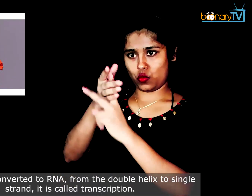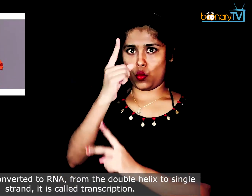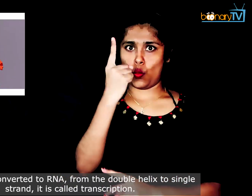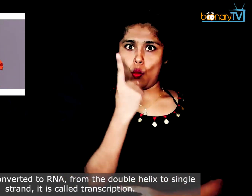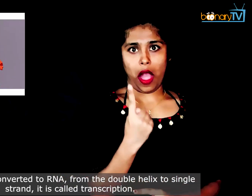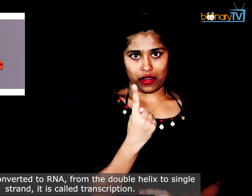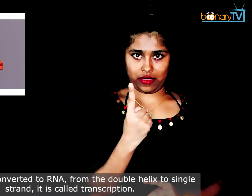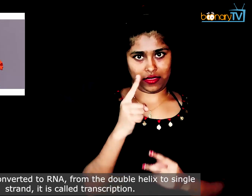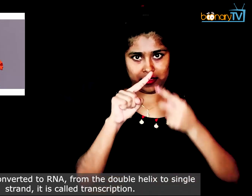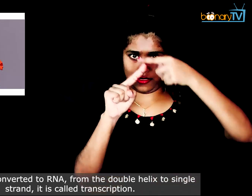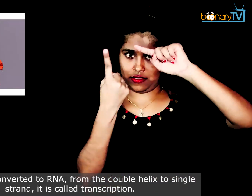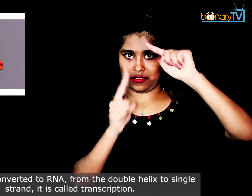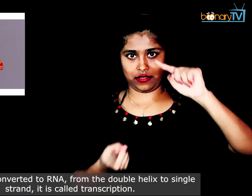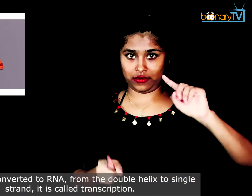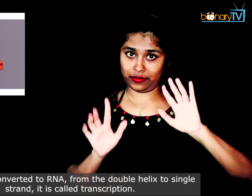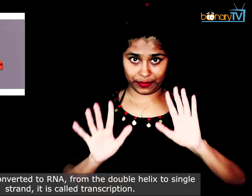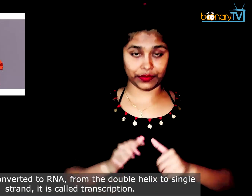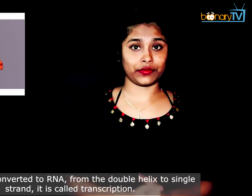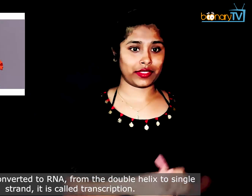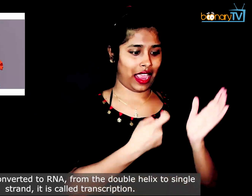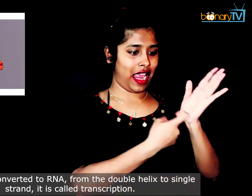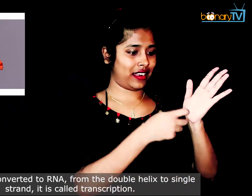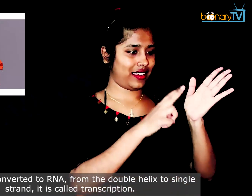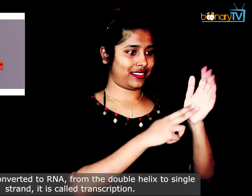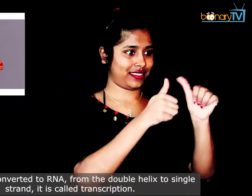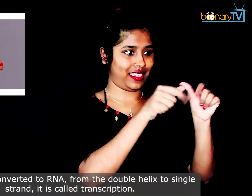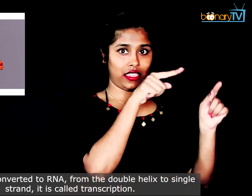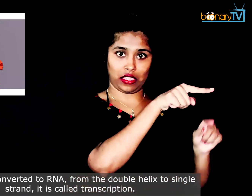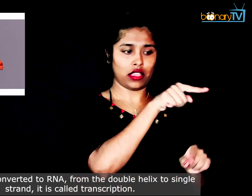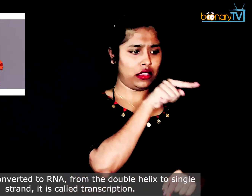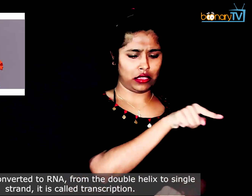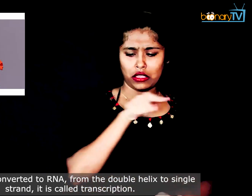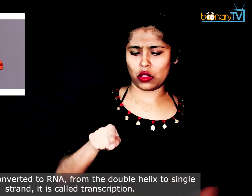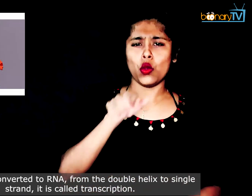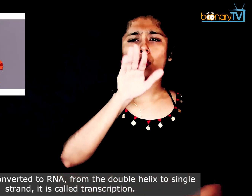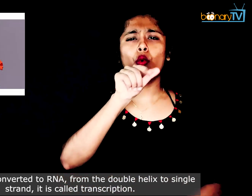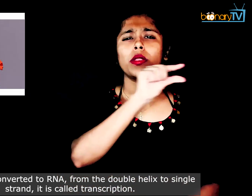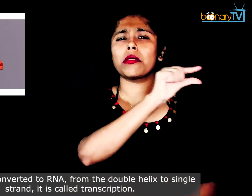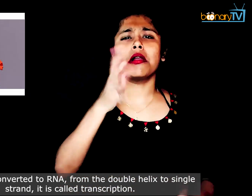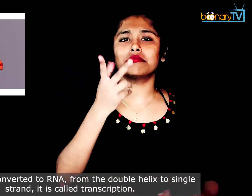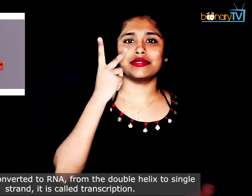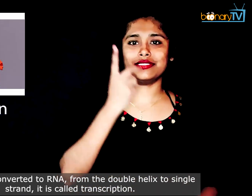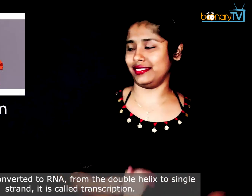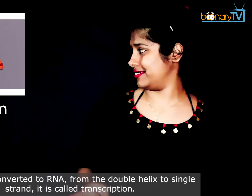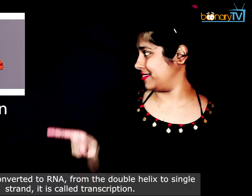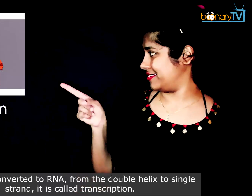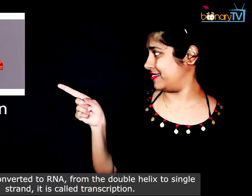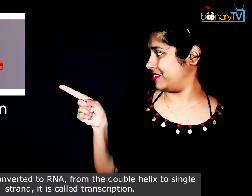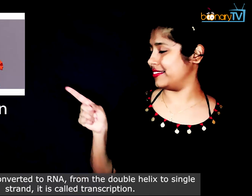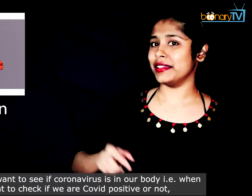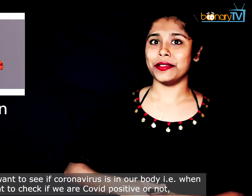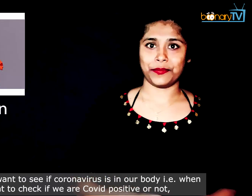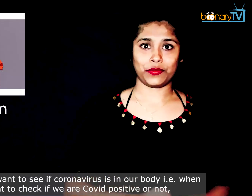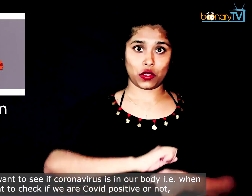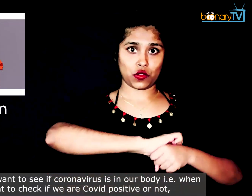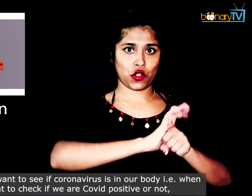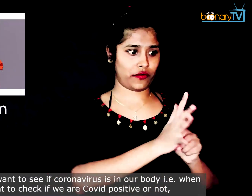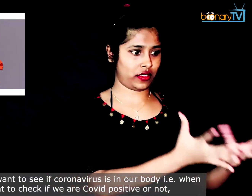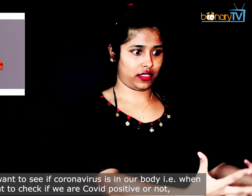the double helix to single strand, it is called transcription. But, when we